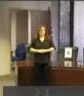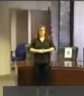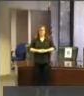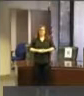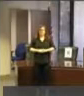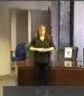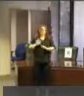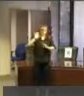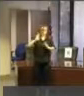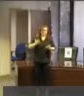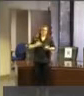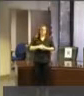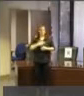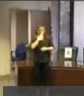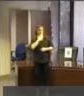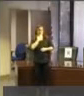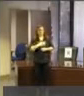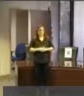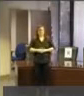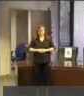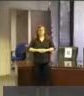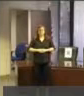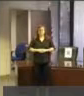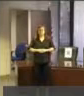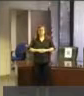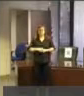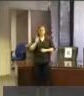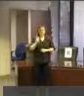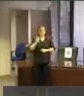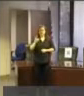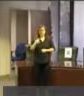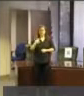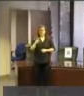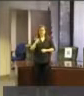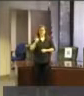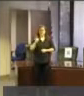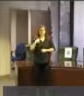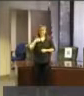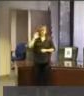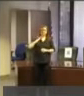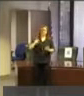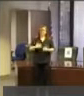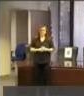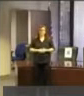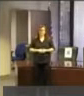Present. Thank you. And Kenneth Davis. Present.